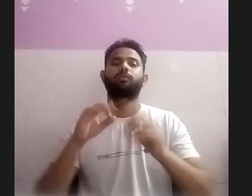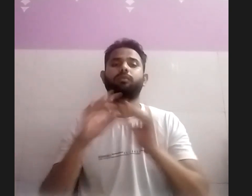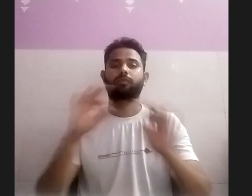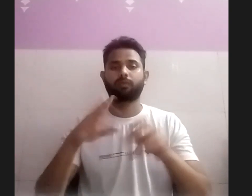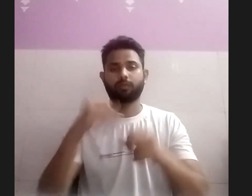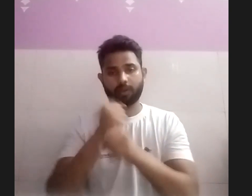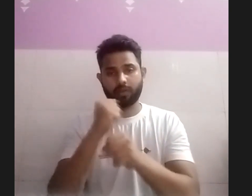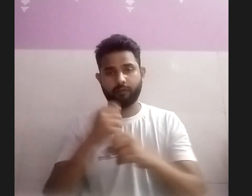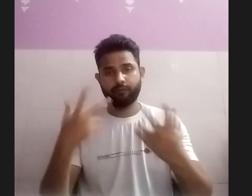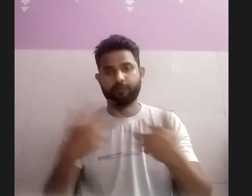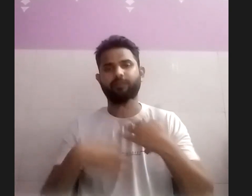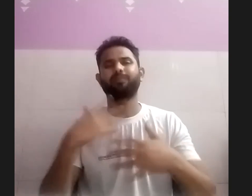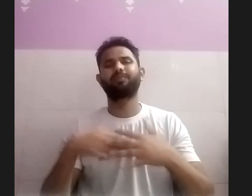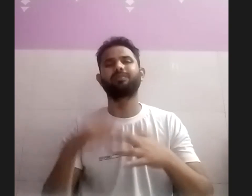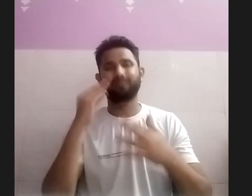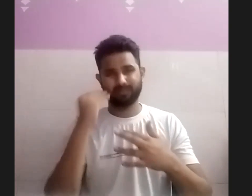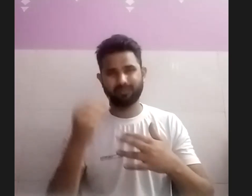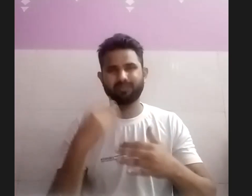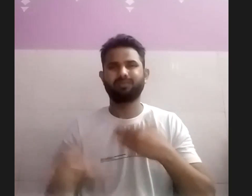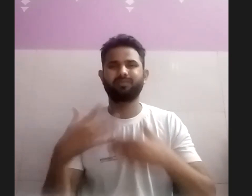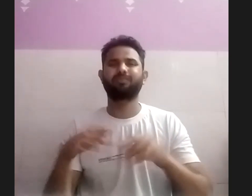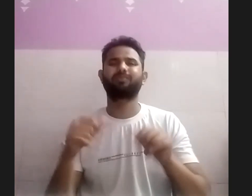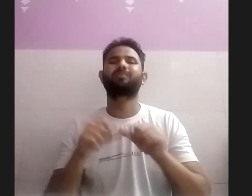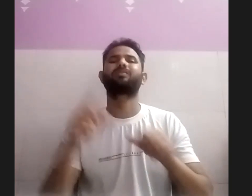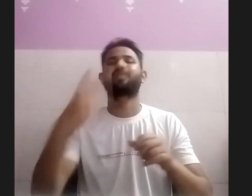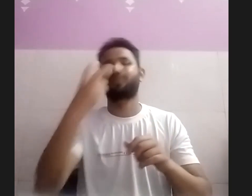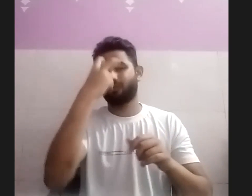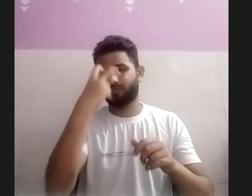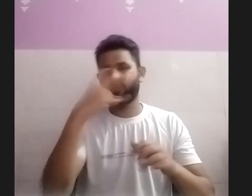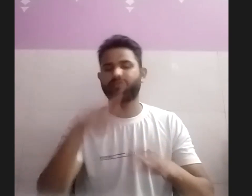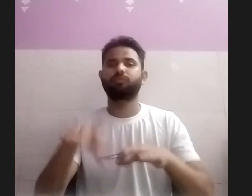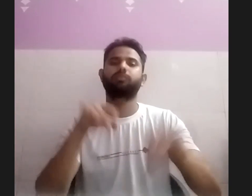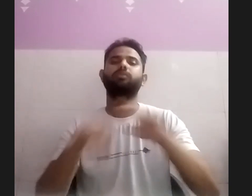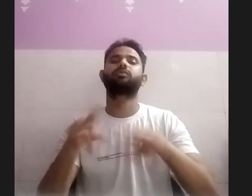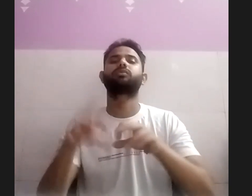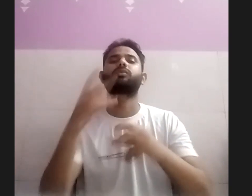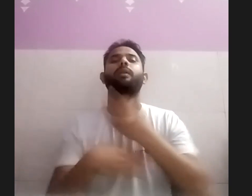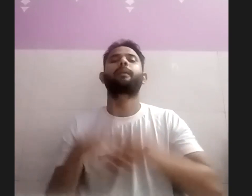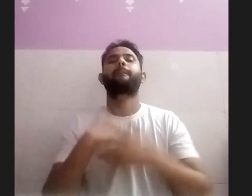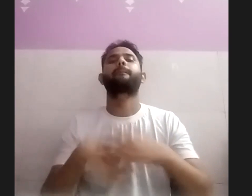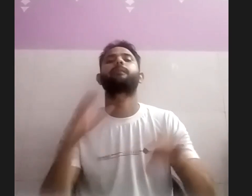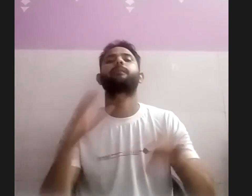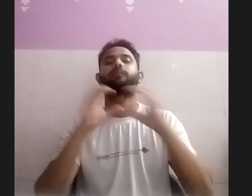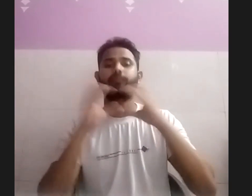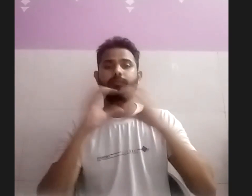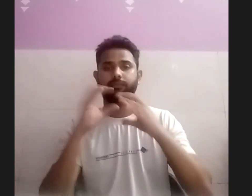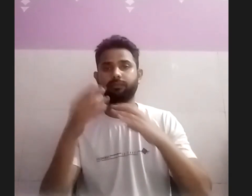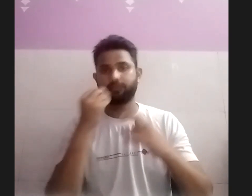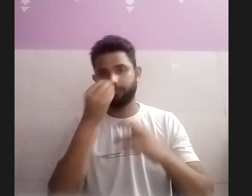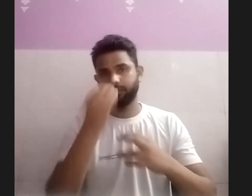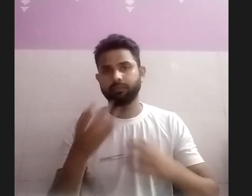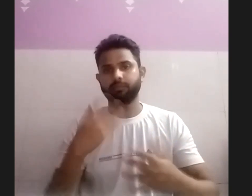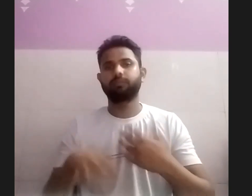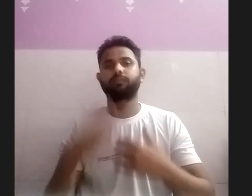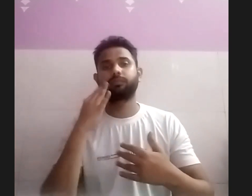functionality. So obviously, somebody who's visually impaired is not going to be able to use an interactive map that well.